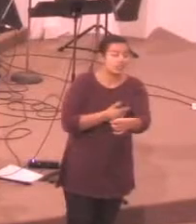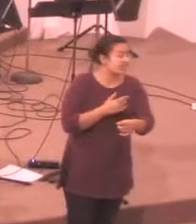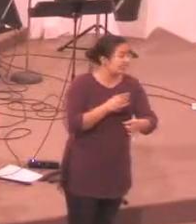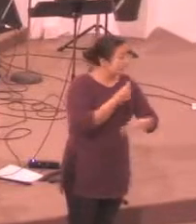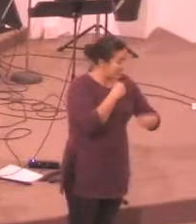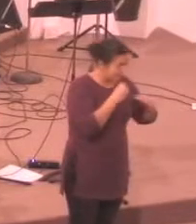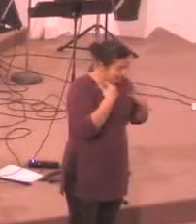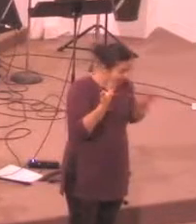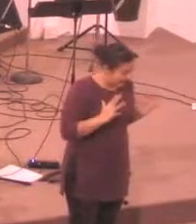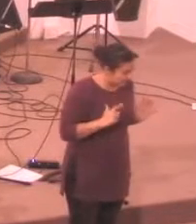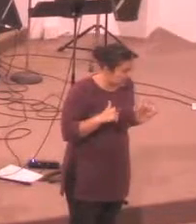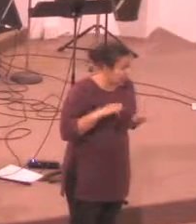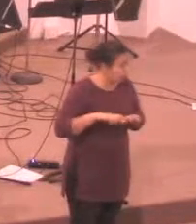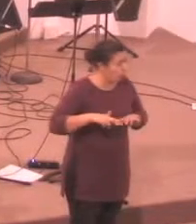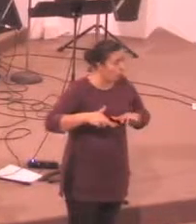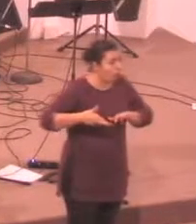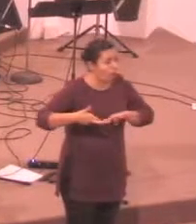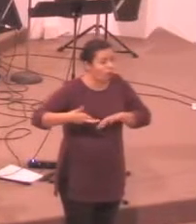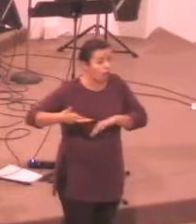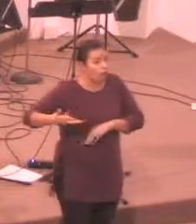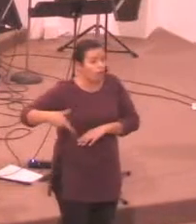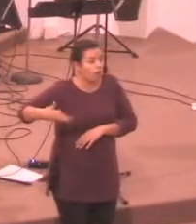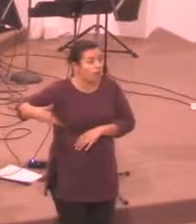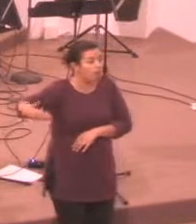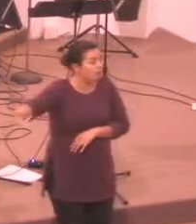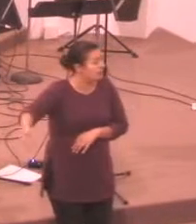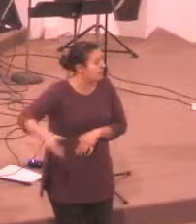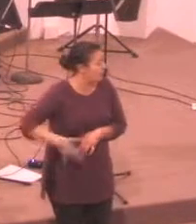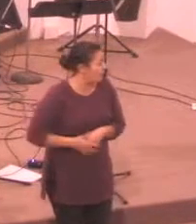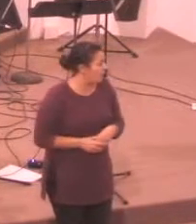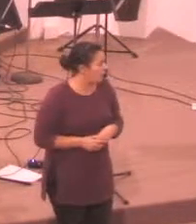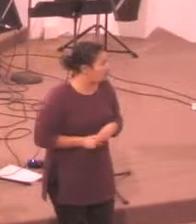Rolled away. Yeah, we had somebody that should have probably rolled away, but